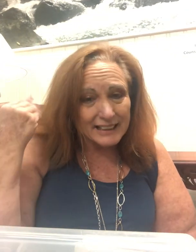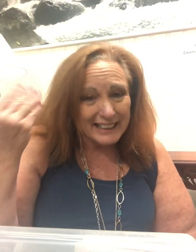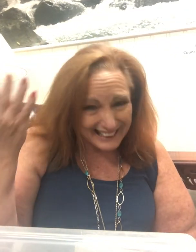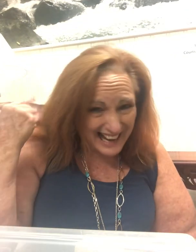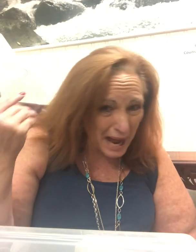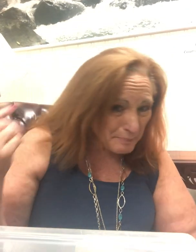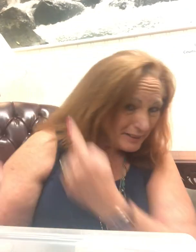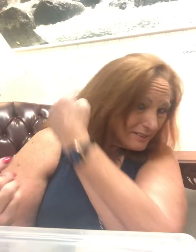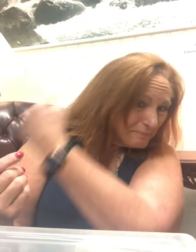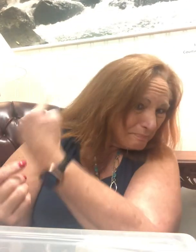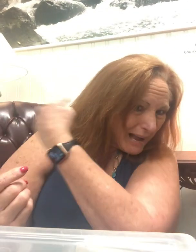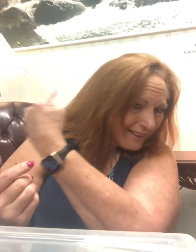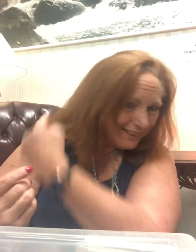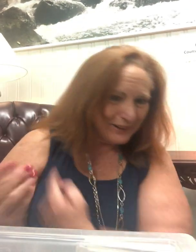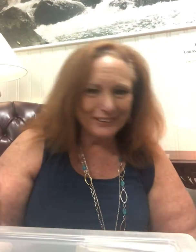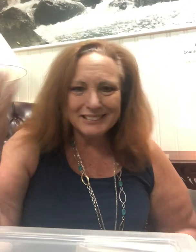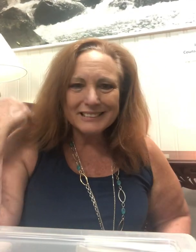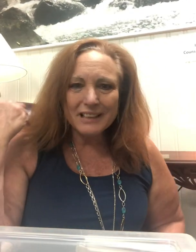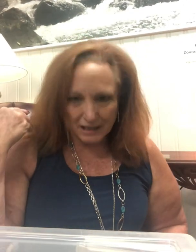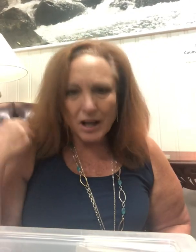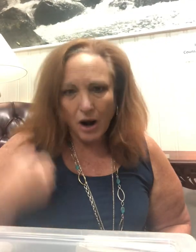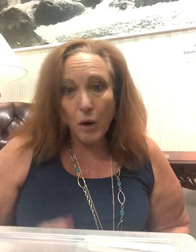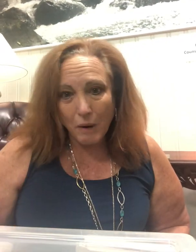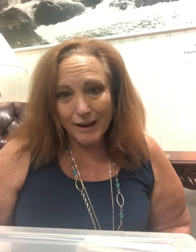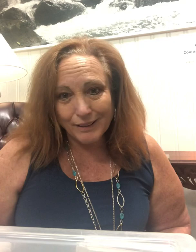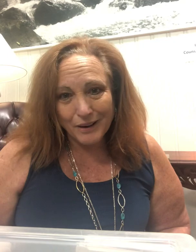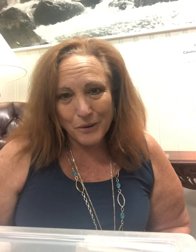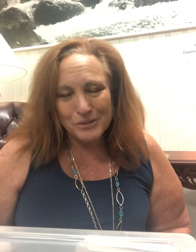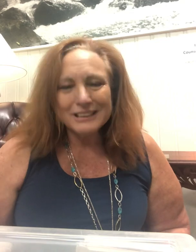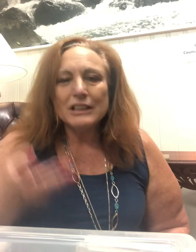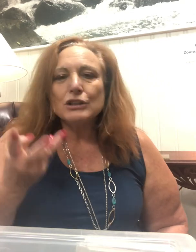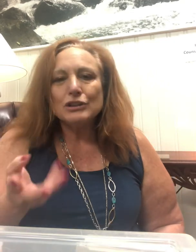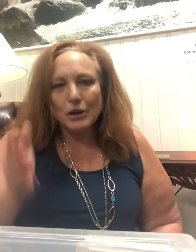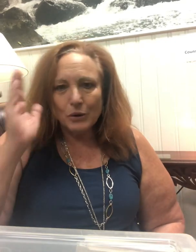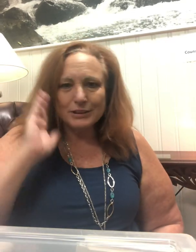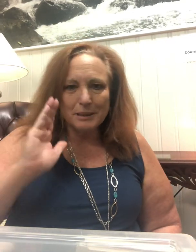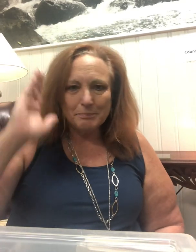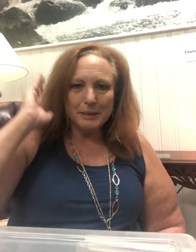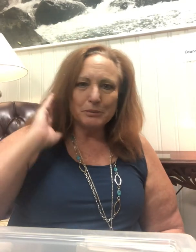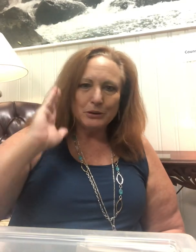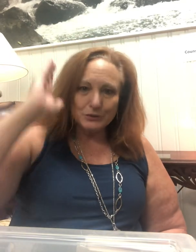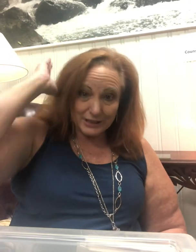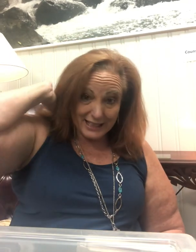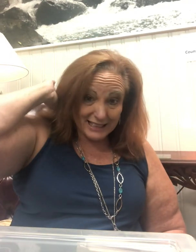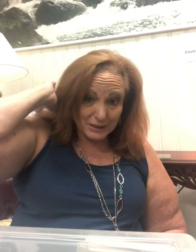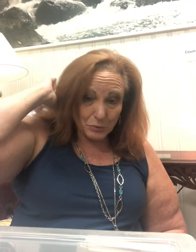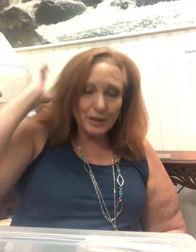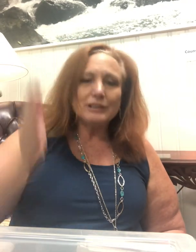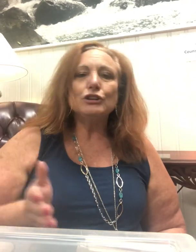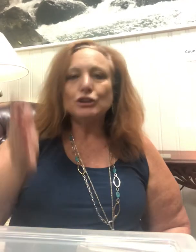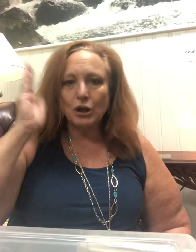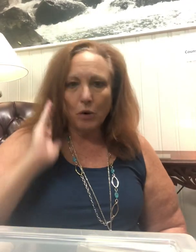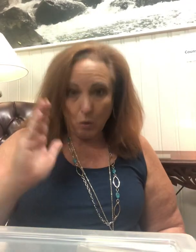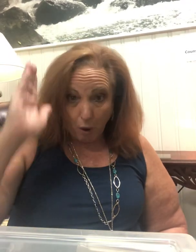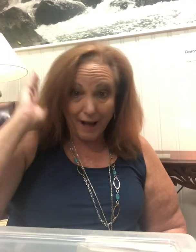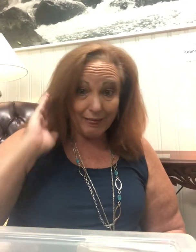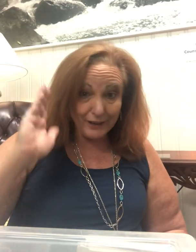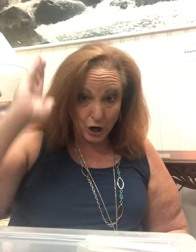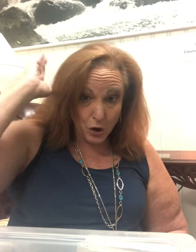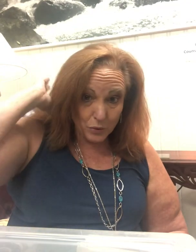It happened back there a while ago. So some people use this one to show a while ago.